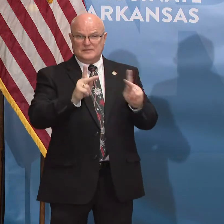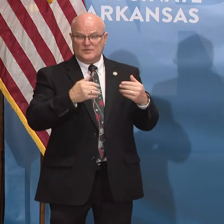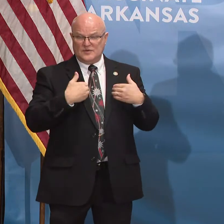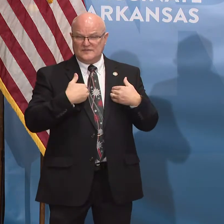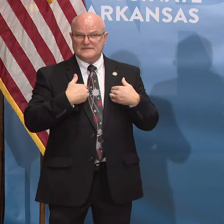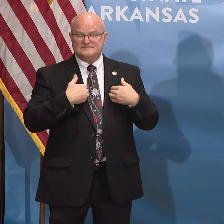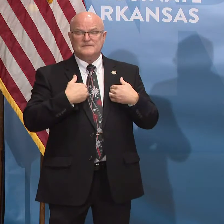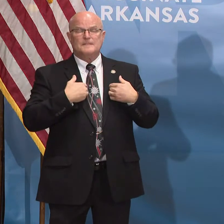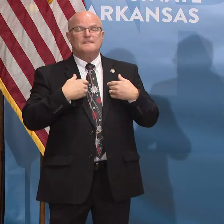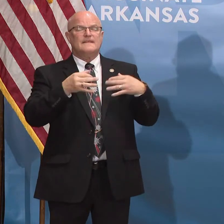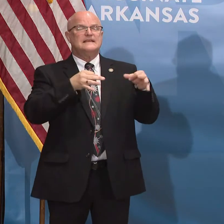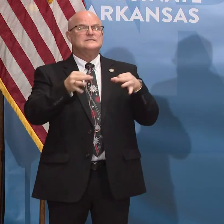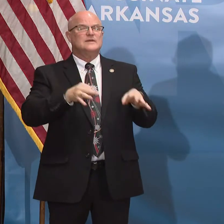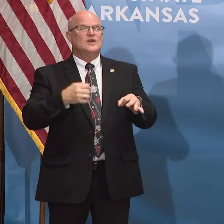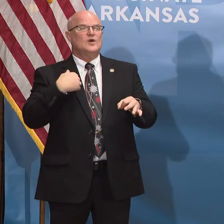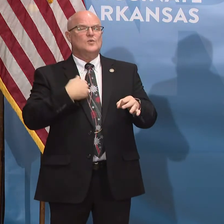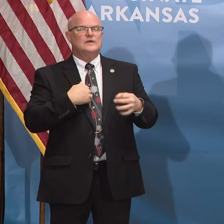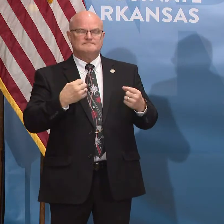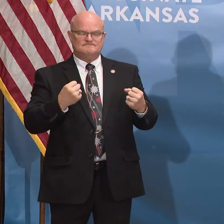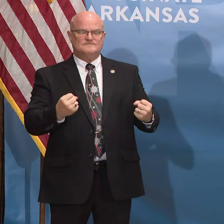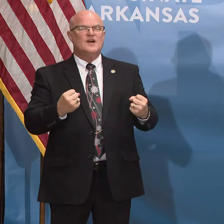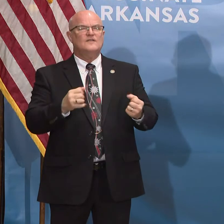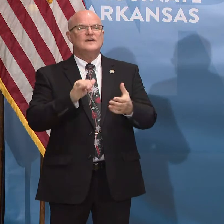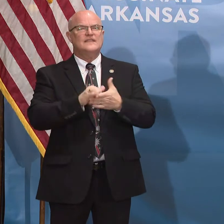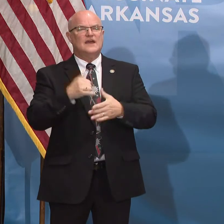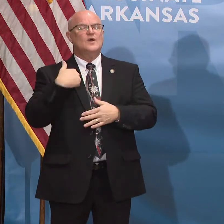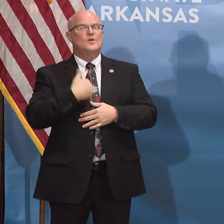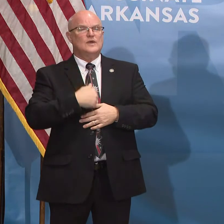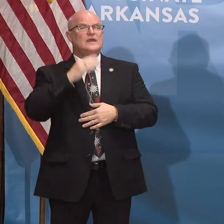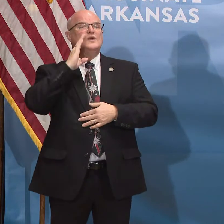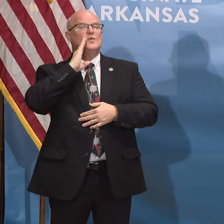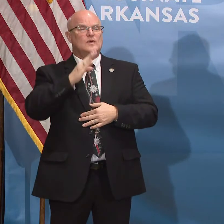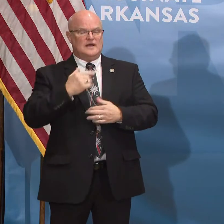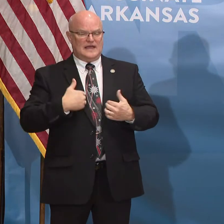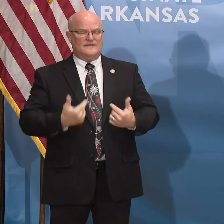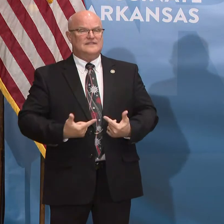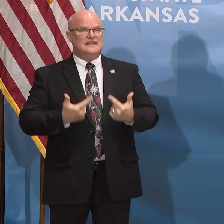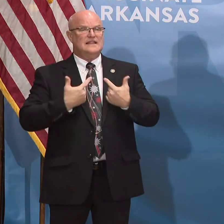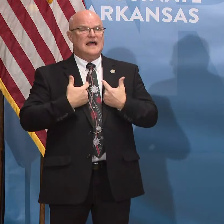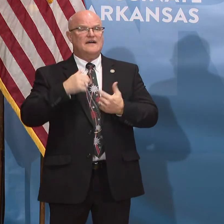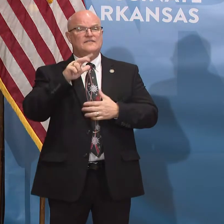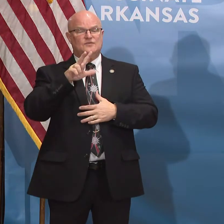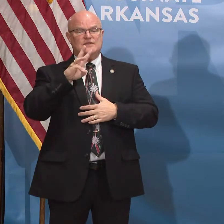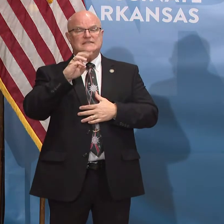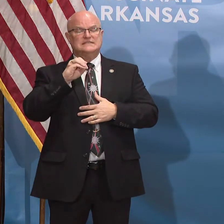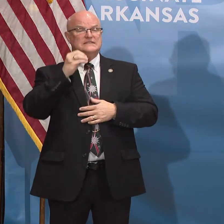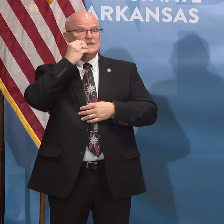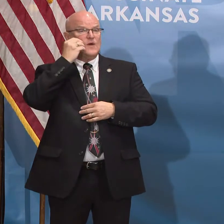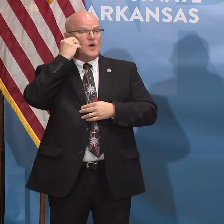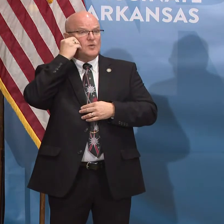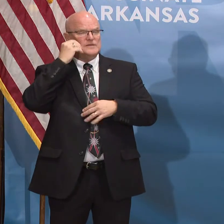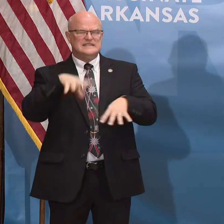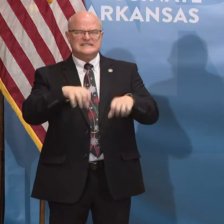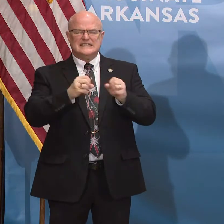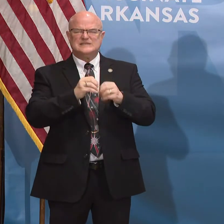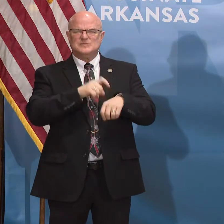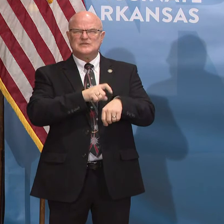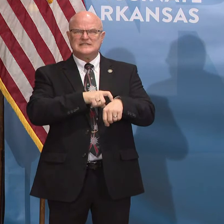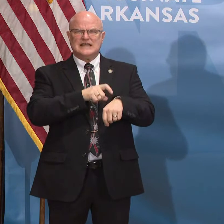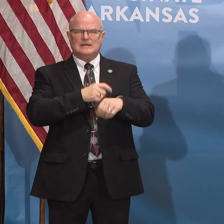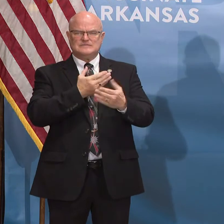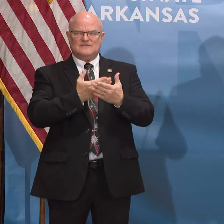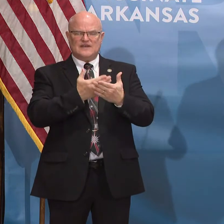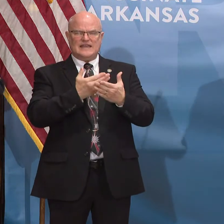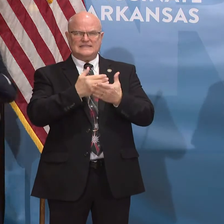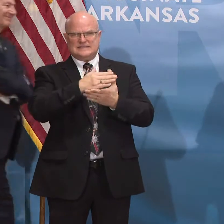out. So we are confident that we will get the Life 360 homes. It just takes a little bit more time on the